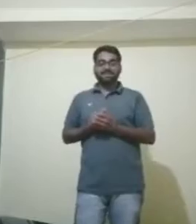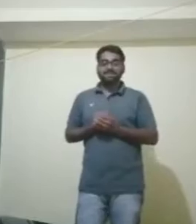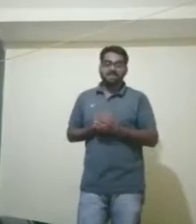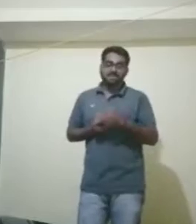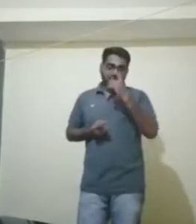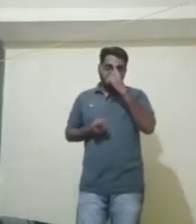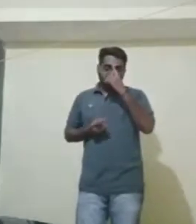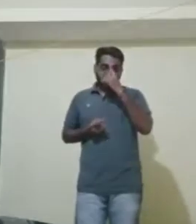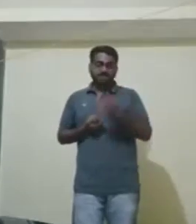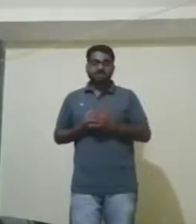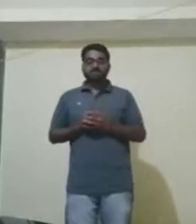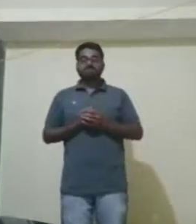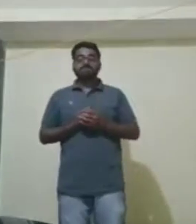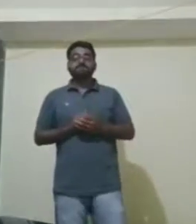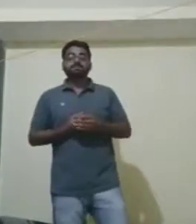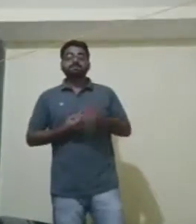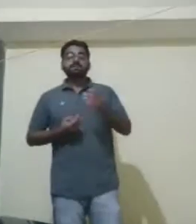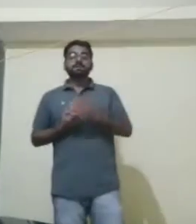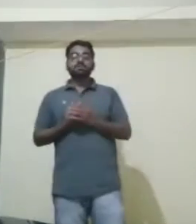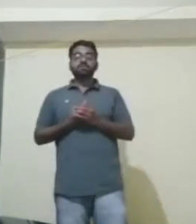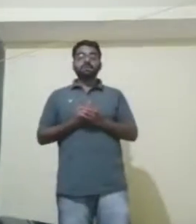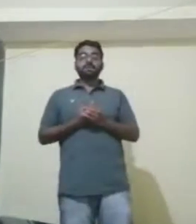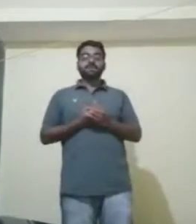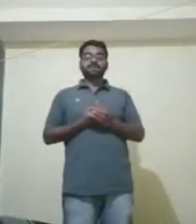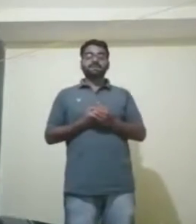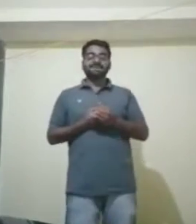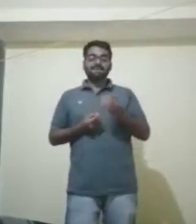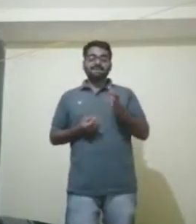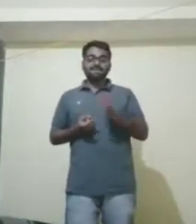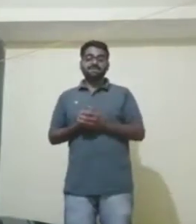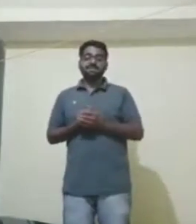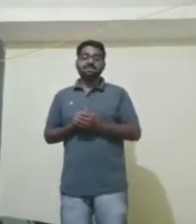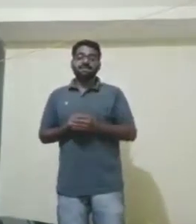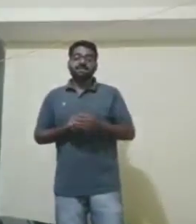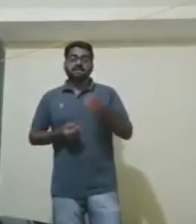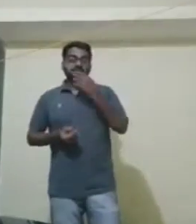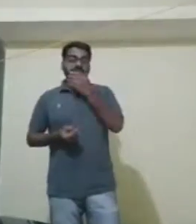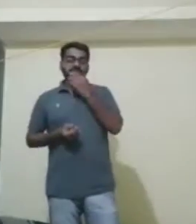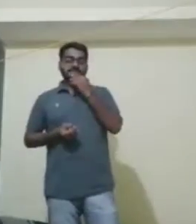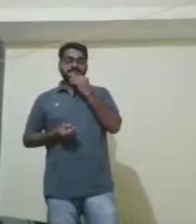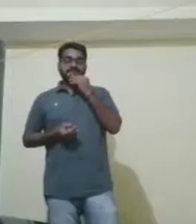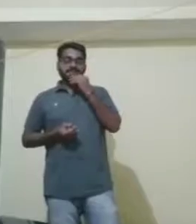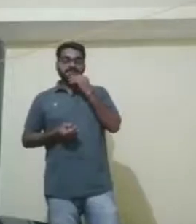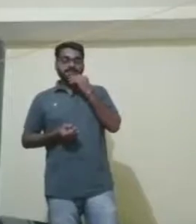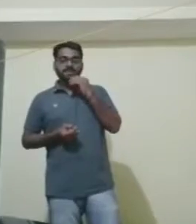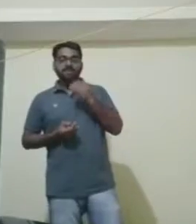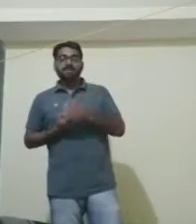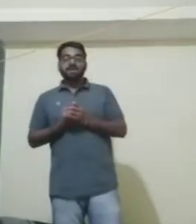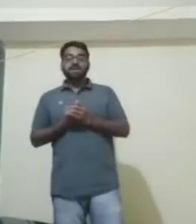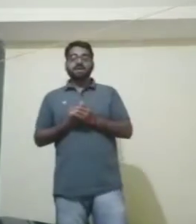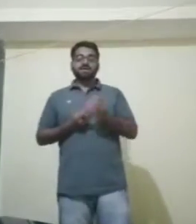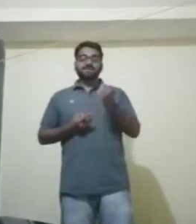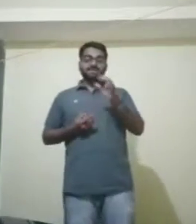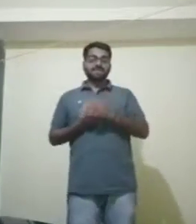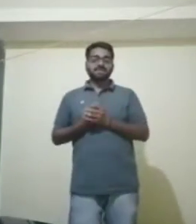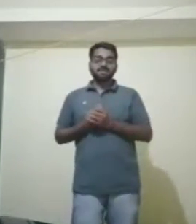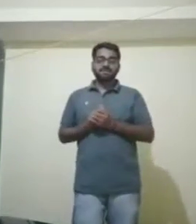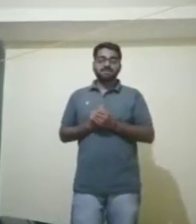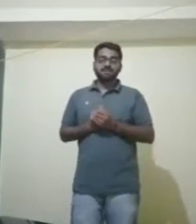uppercase method. Into uppercase declaration is basically string yes